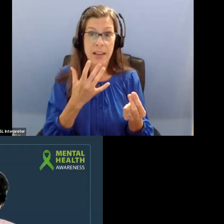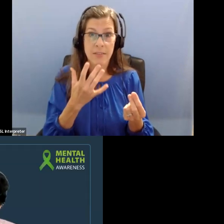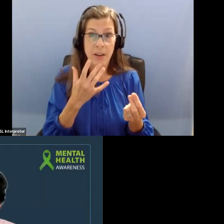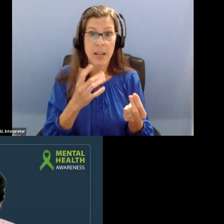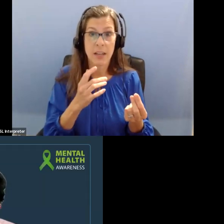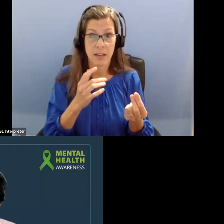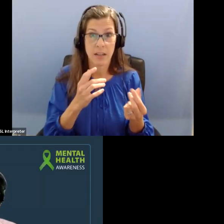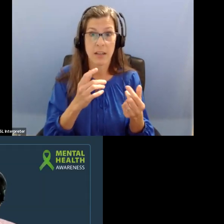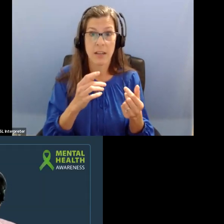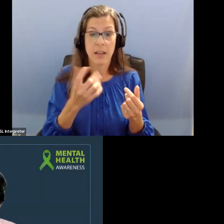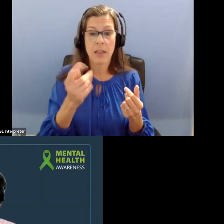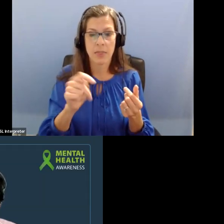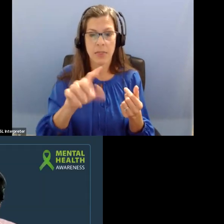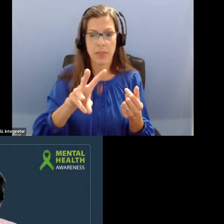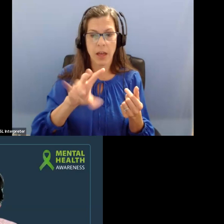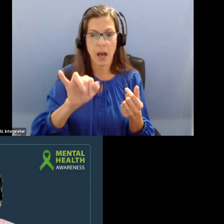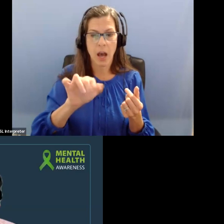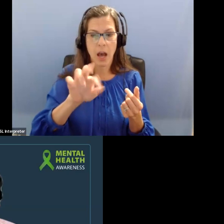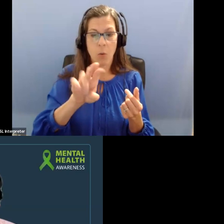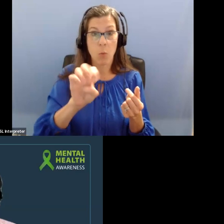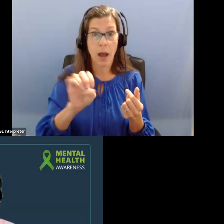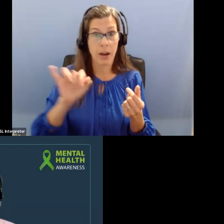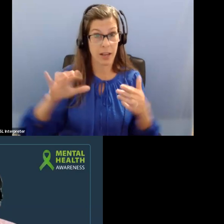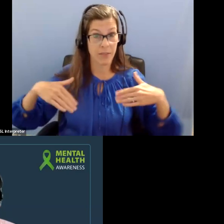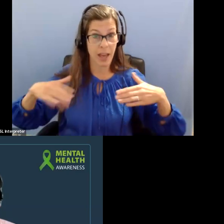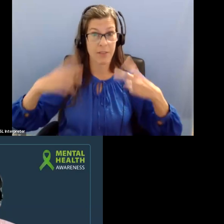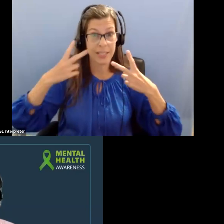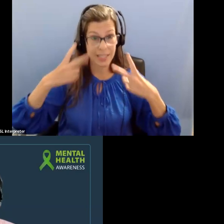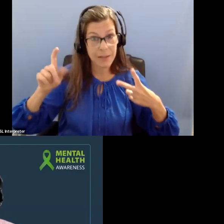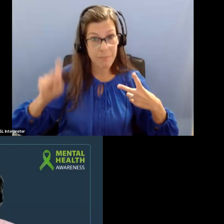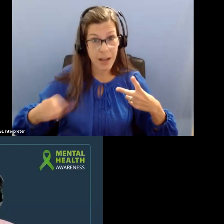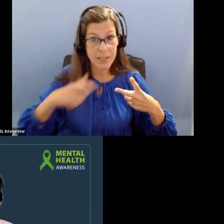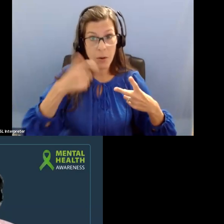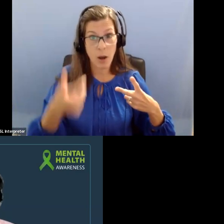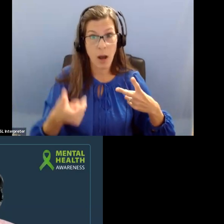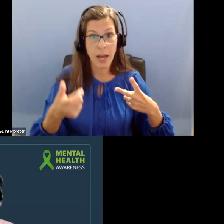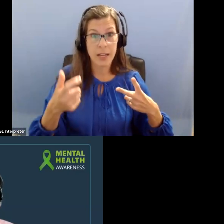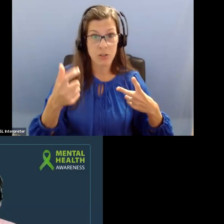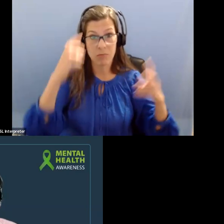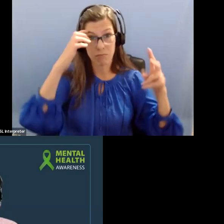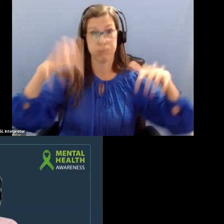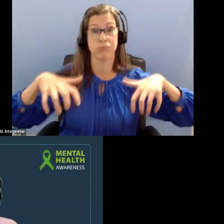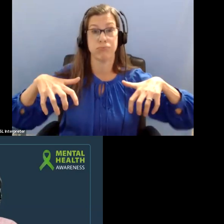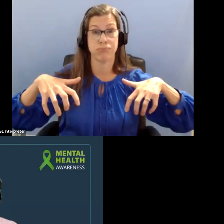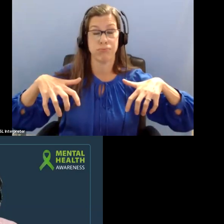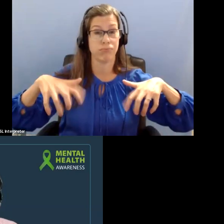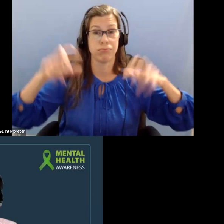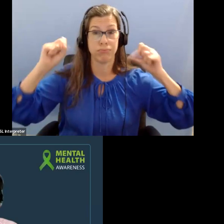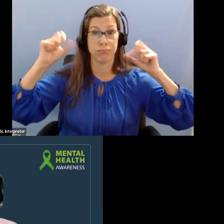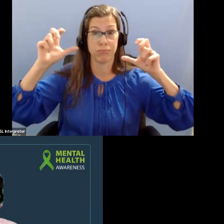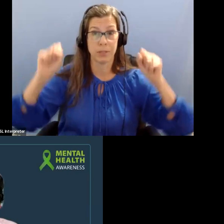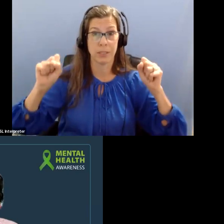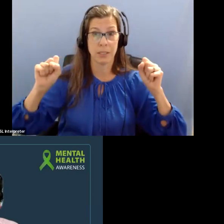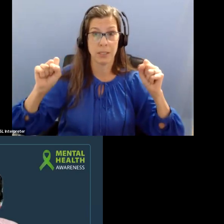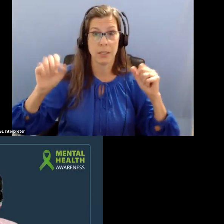probably The Wire. If you haven't seen it, you must. It is a mind-blowing series about the Baltimore